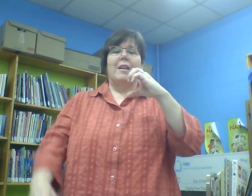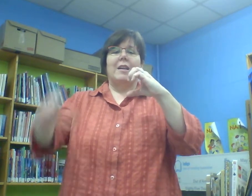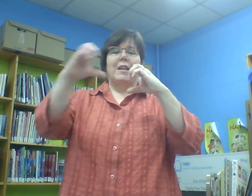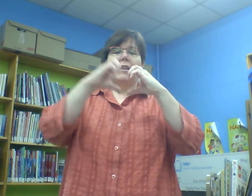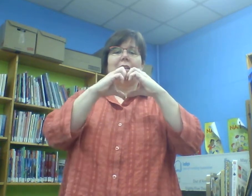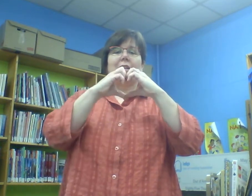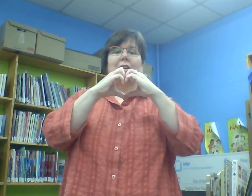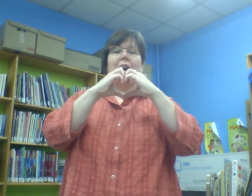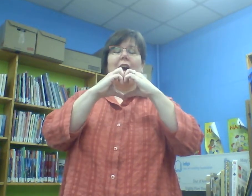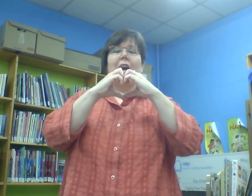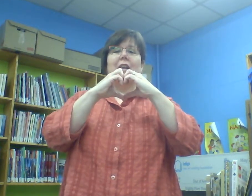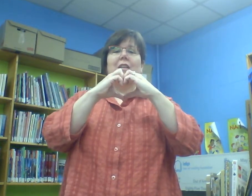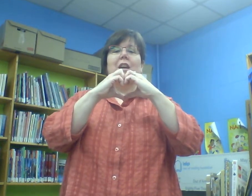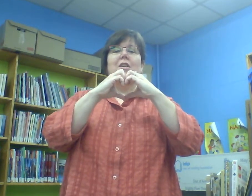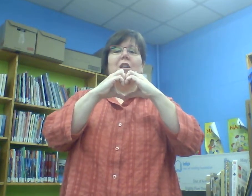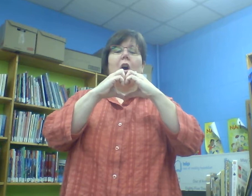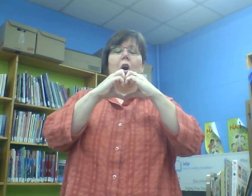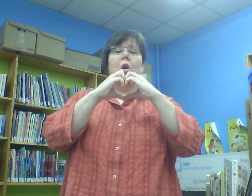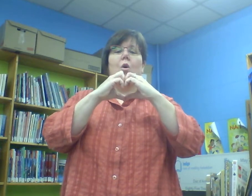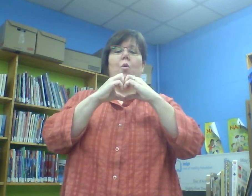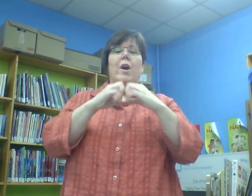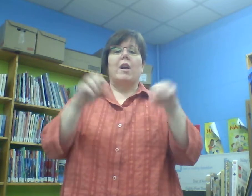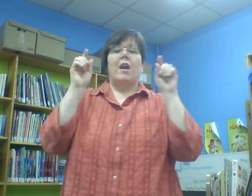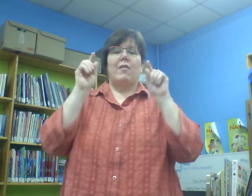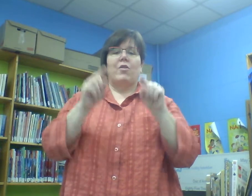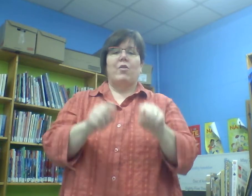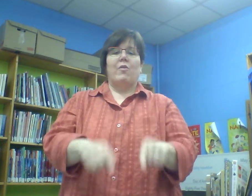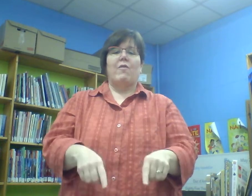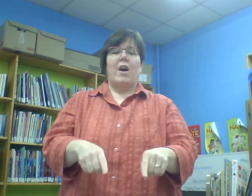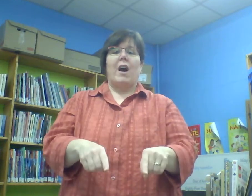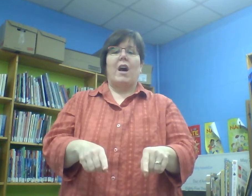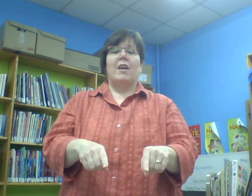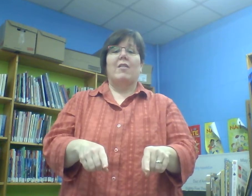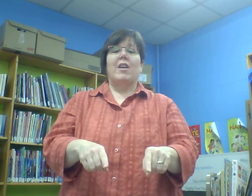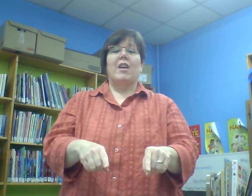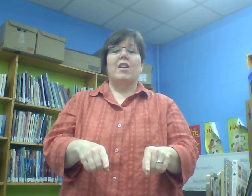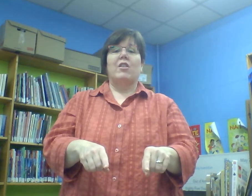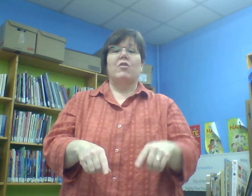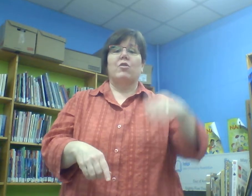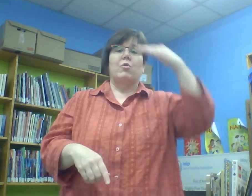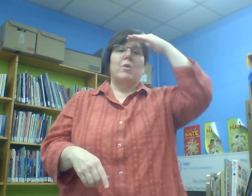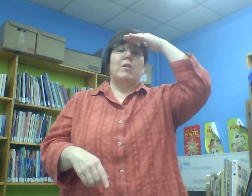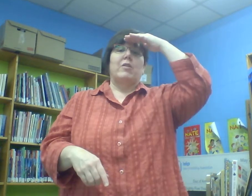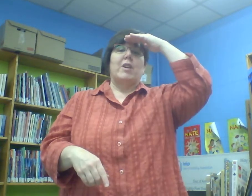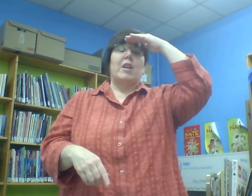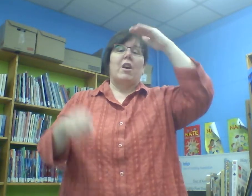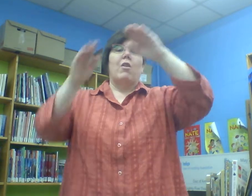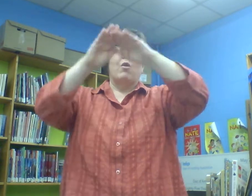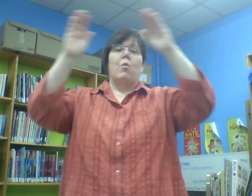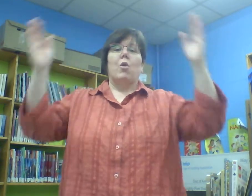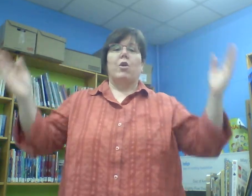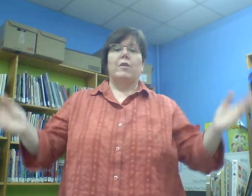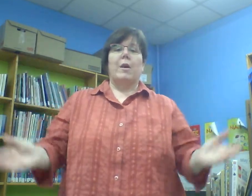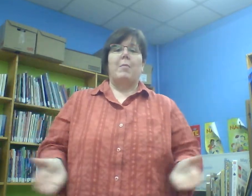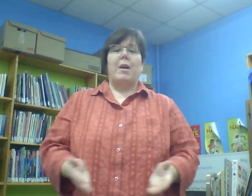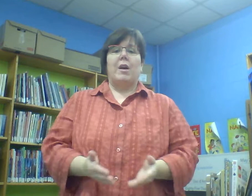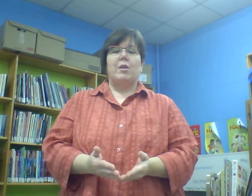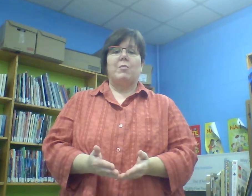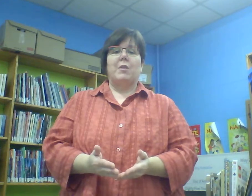Kindness, kindness, oh, whenever you find this, you will see the world's a better